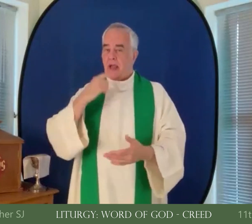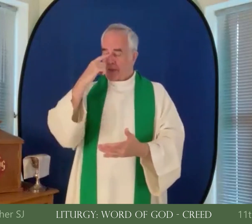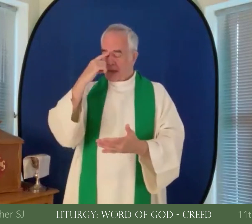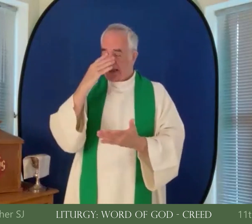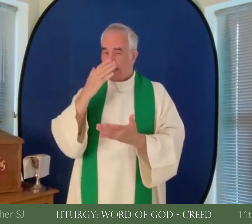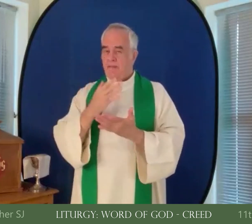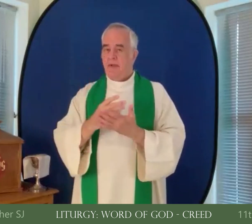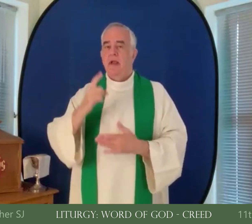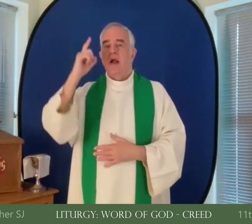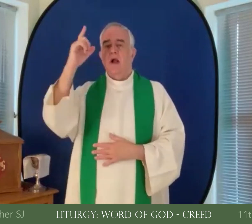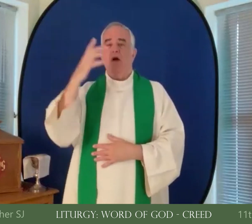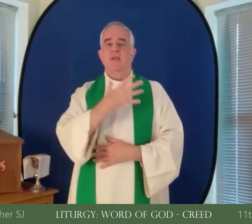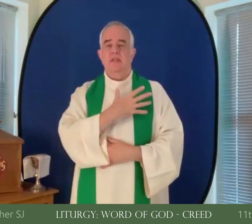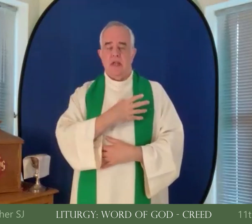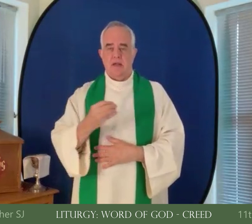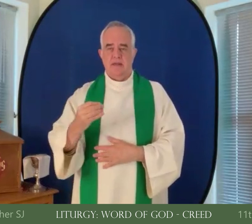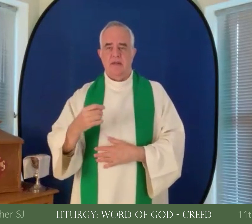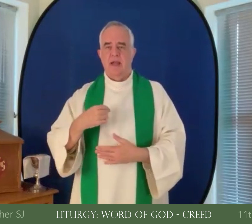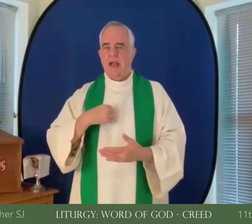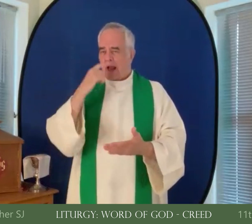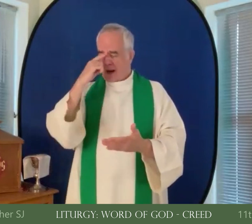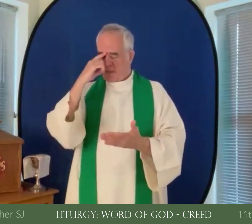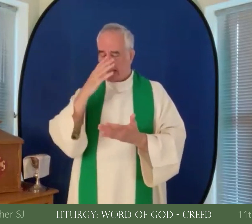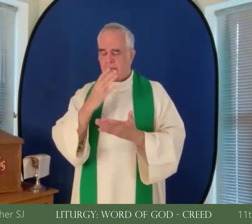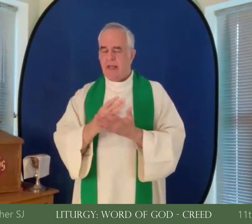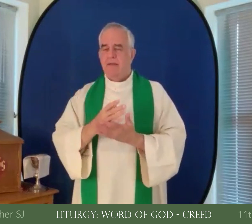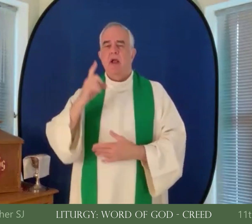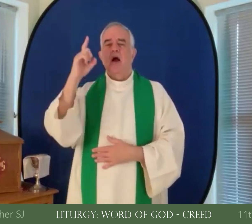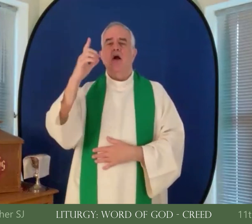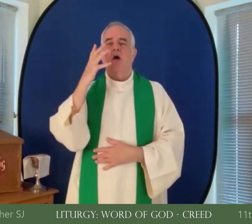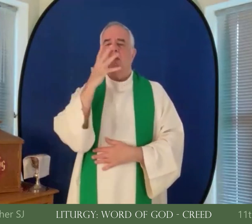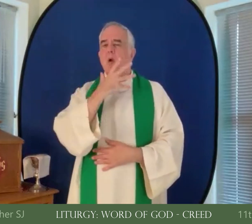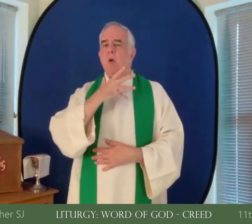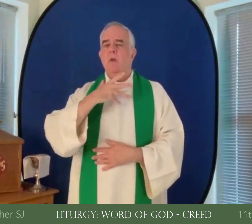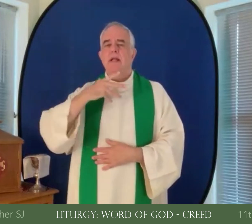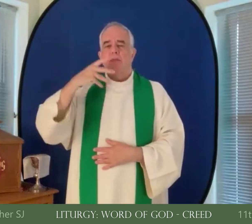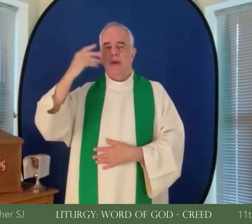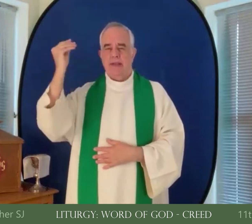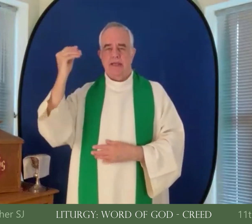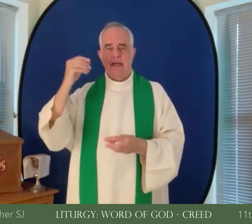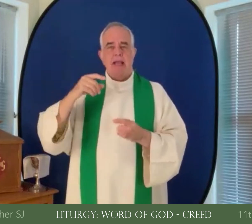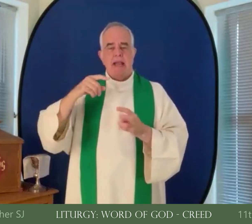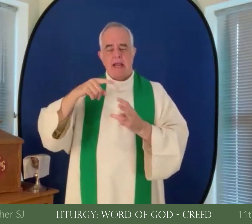I believe in God the Son. I believe in God the Holy Spirit.